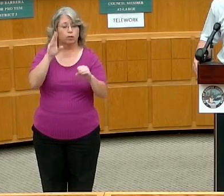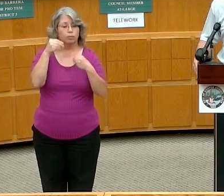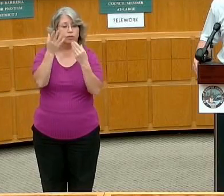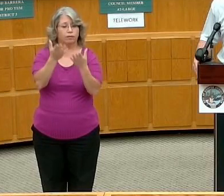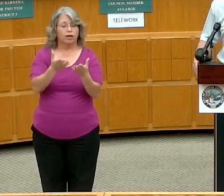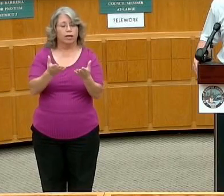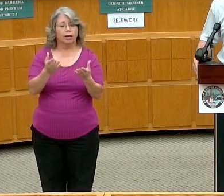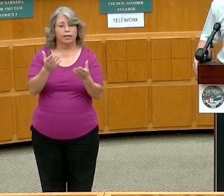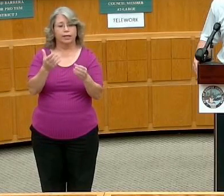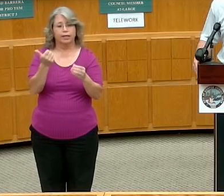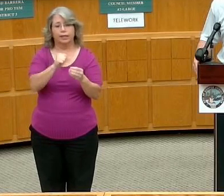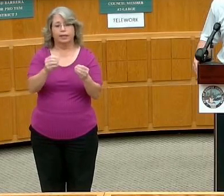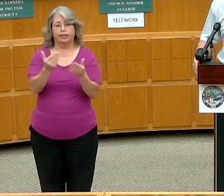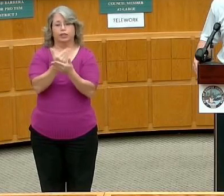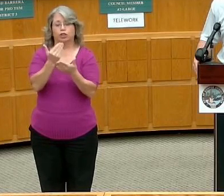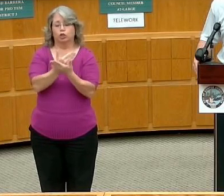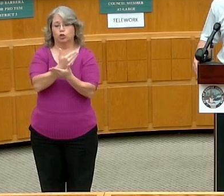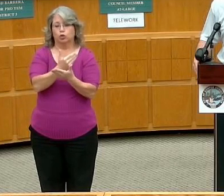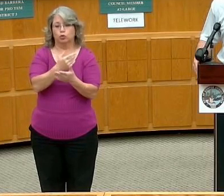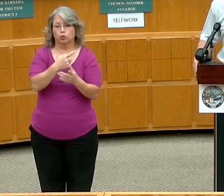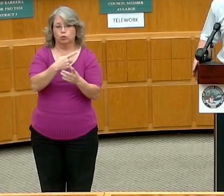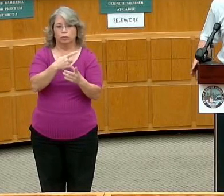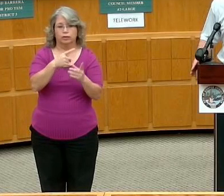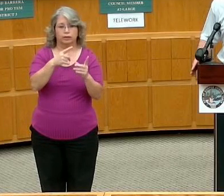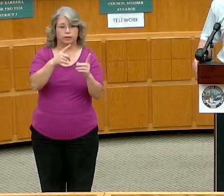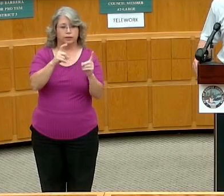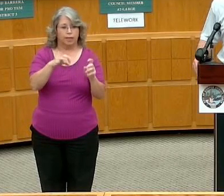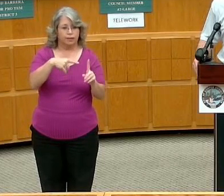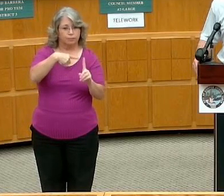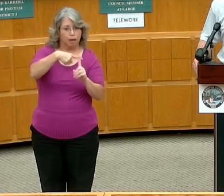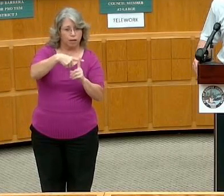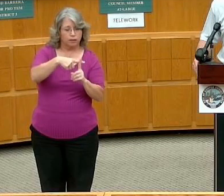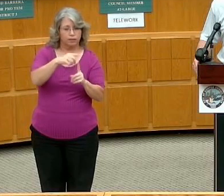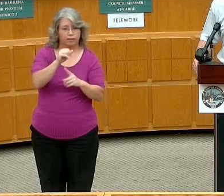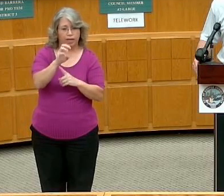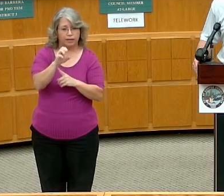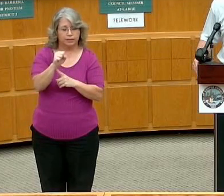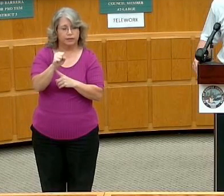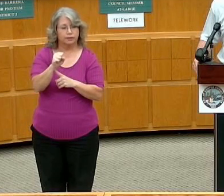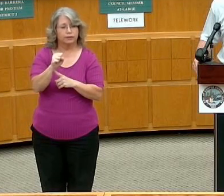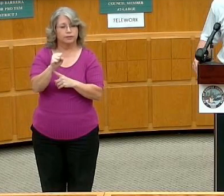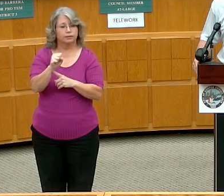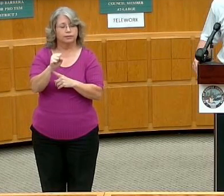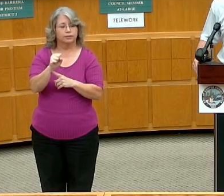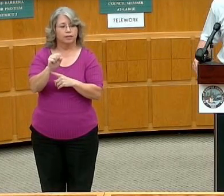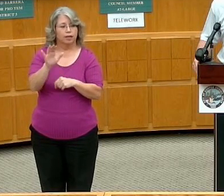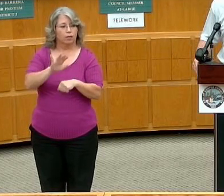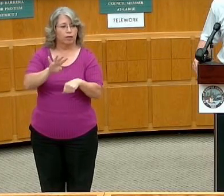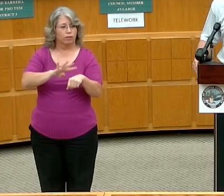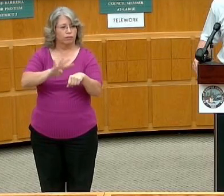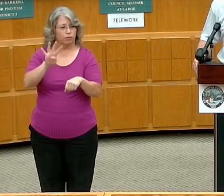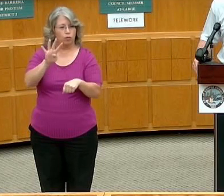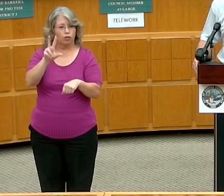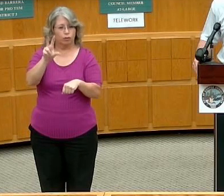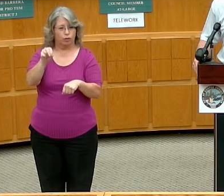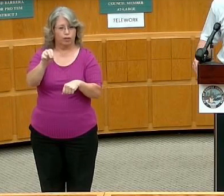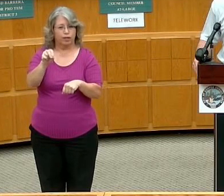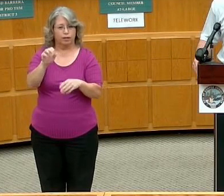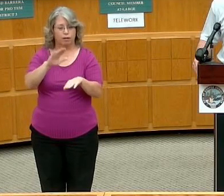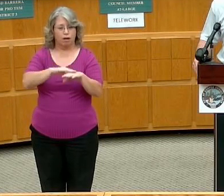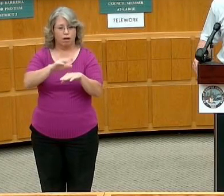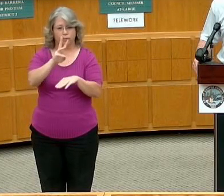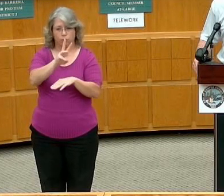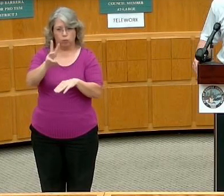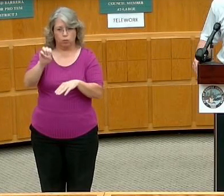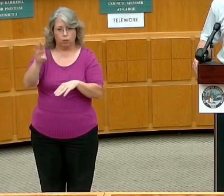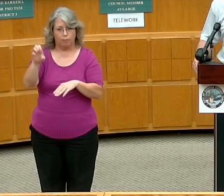COVID patients that tested positive and any other data that we normally put out every day around 4:30. That'll be put out as well and